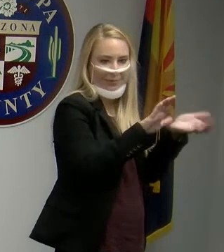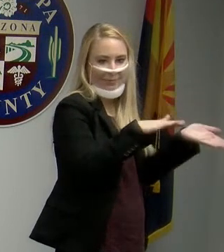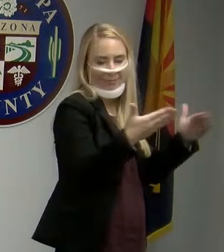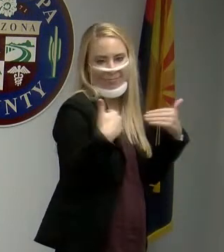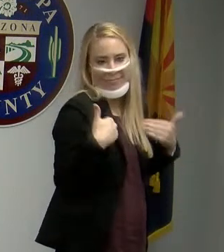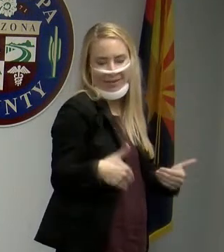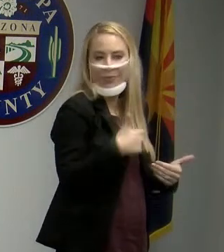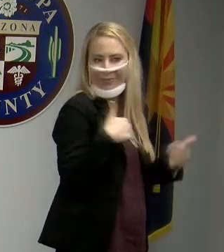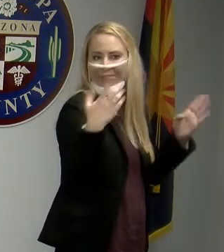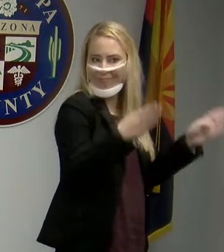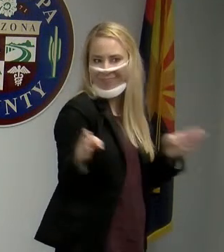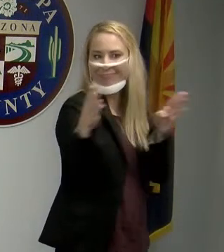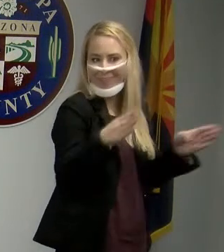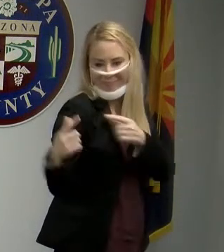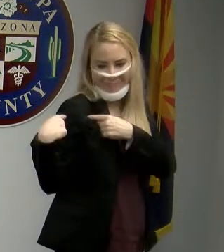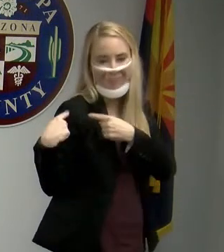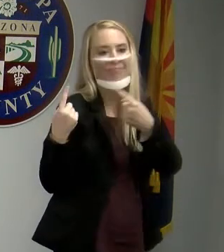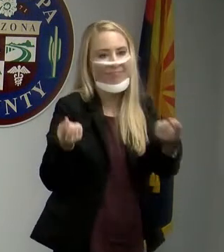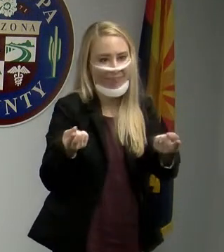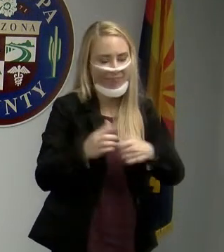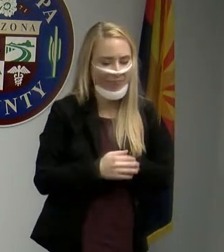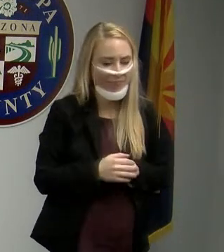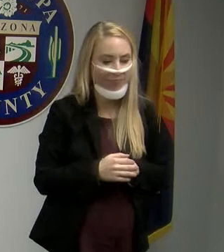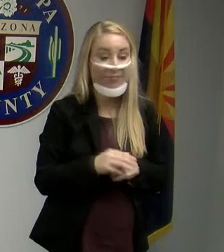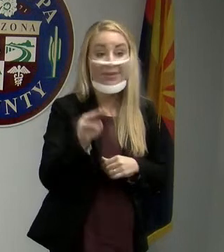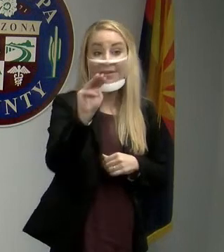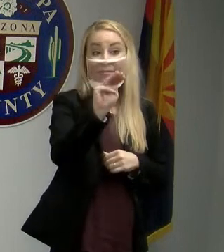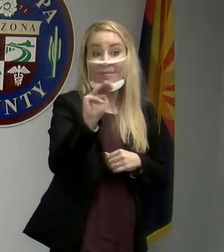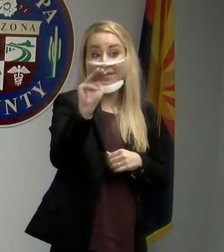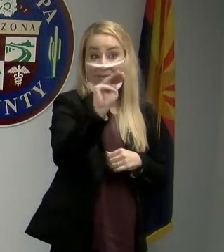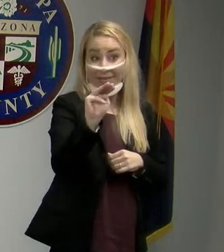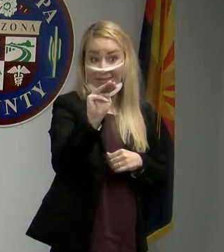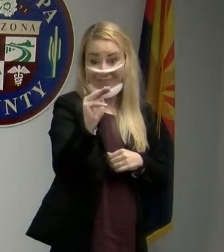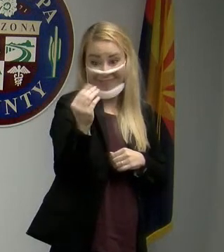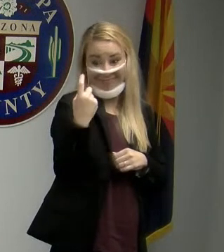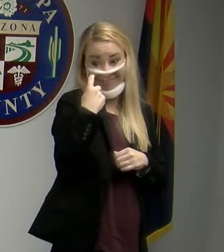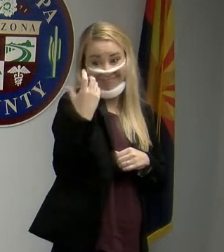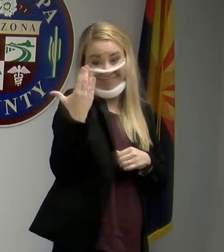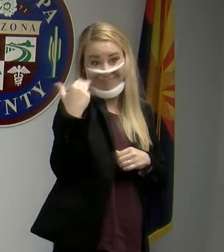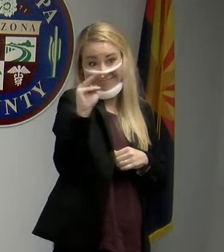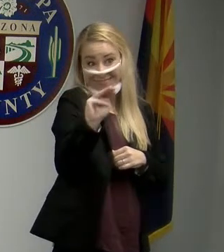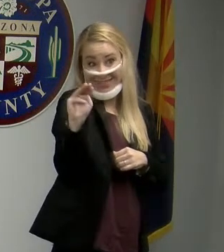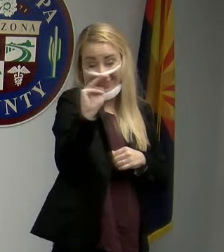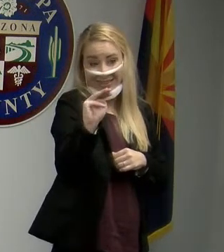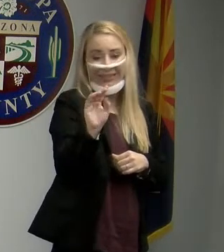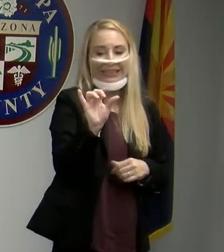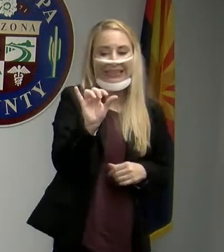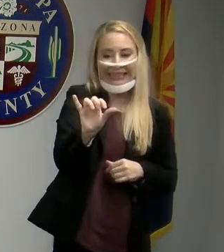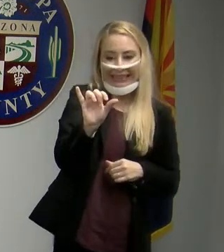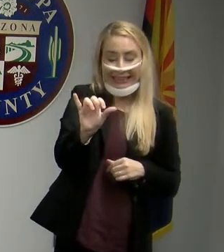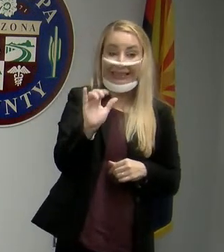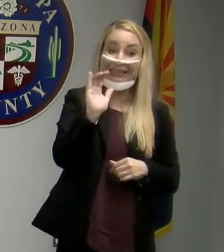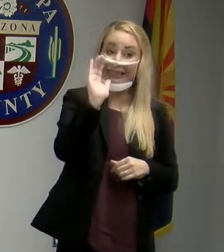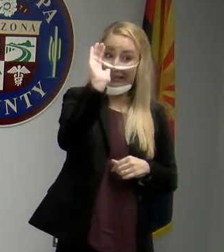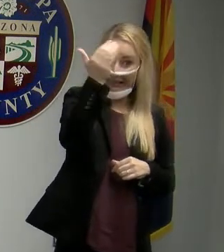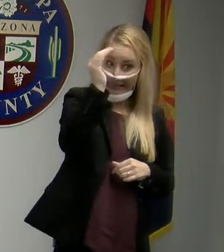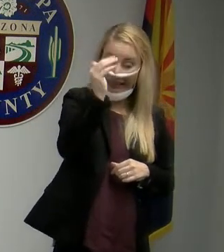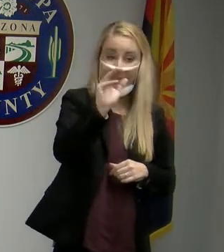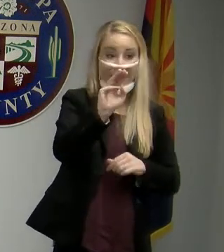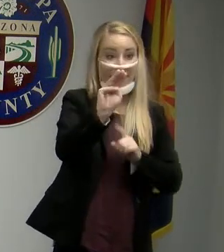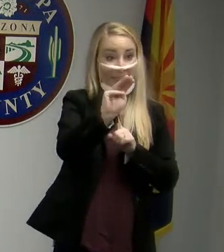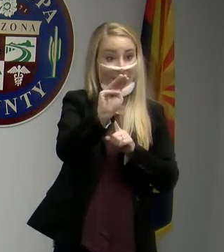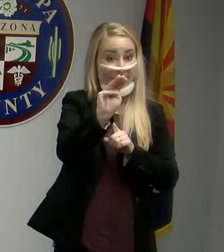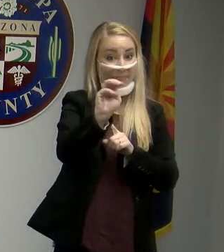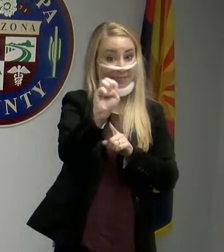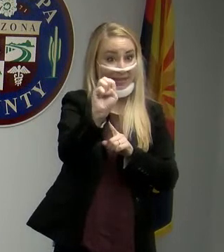become necessary. On Monday of this week, when it appeared there was the potential for the Office of Medical Examiner